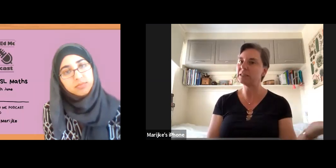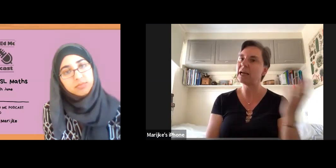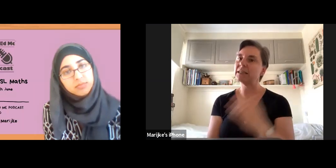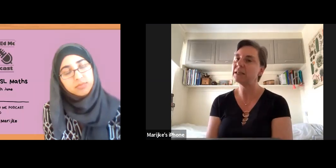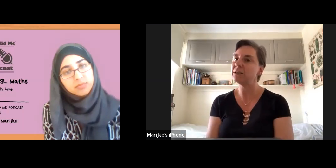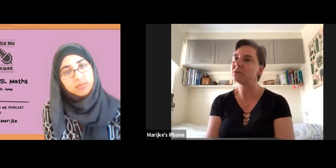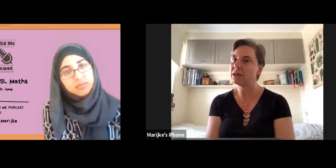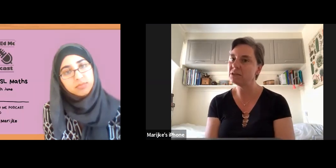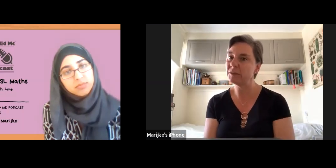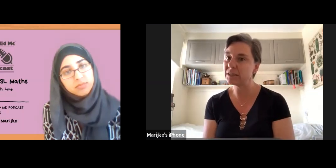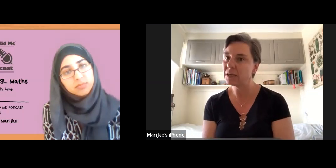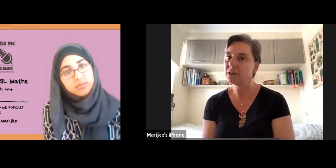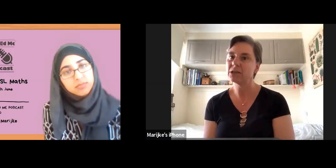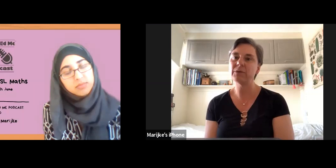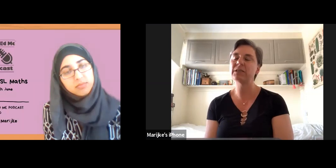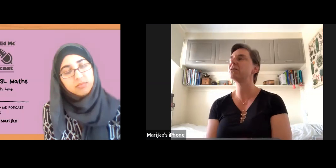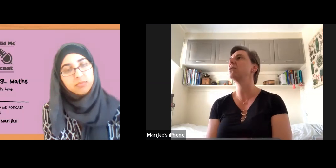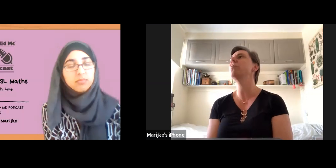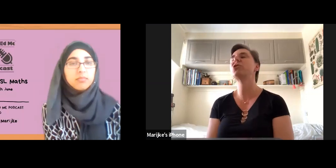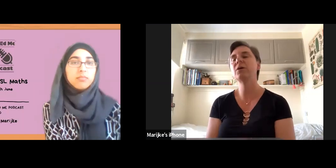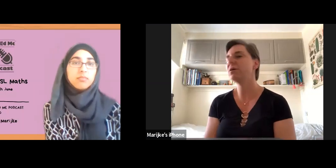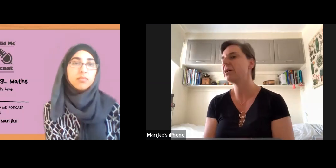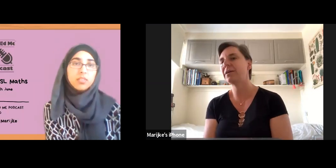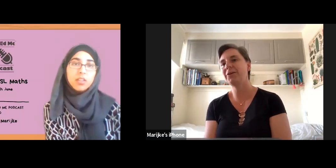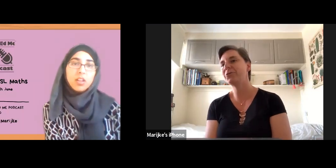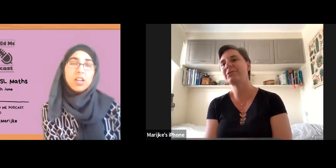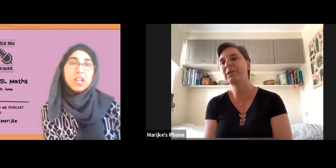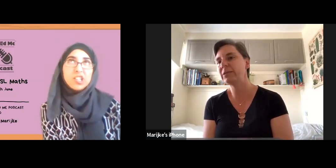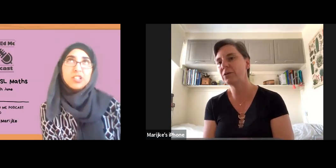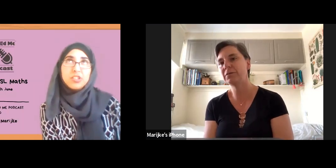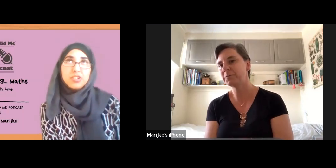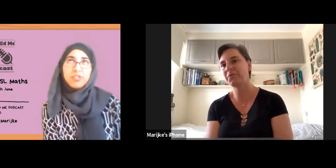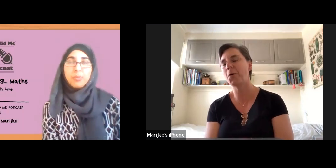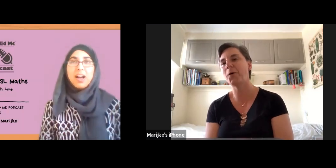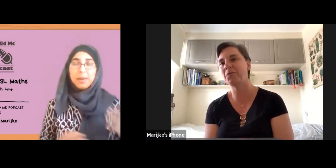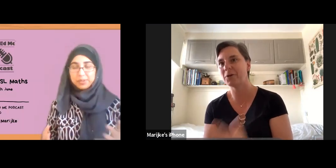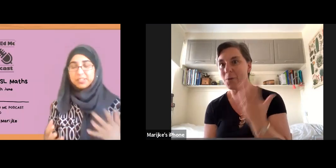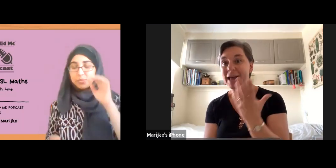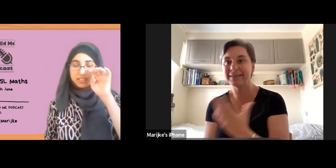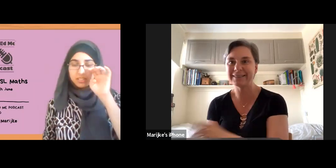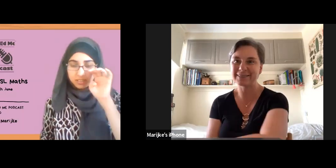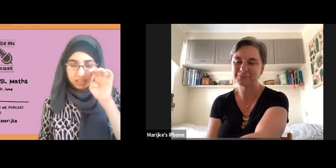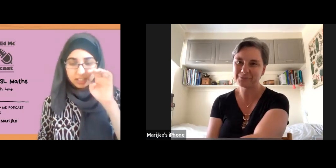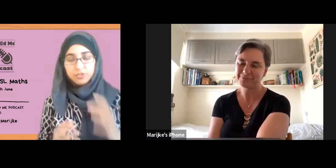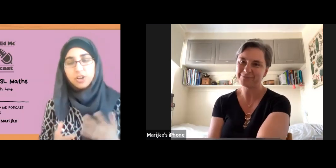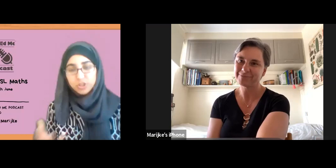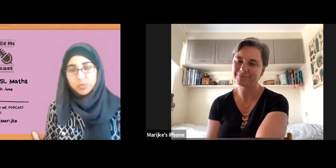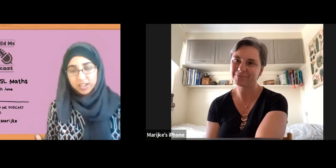said in those announcements. So there is so much work, you know, to still be done for awareness. Like, you've got a new word,